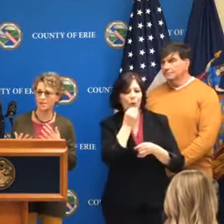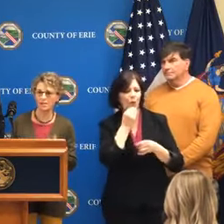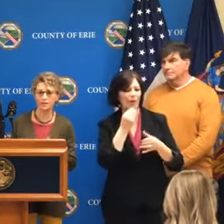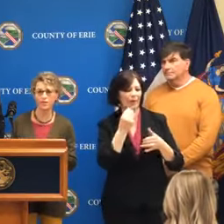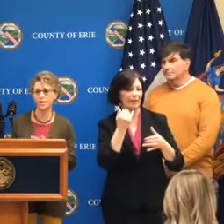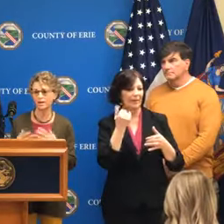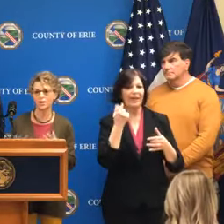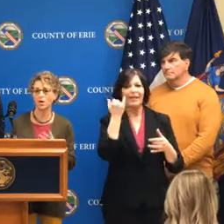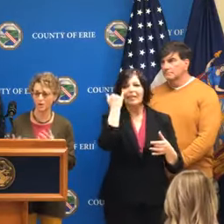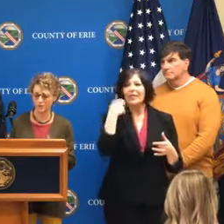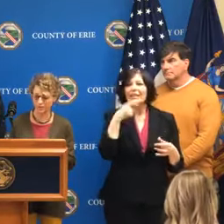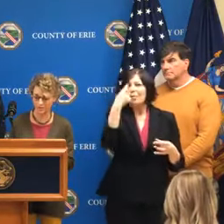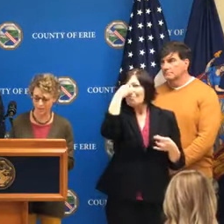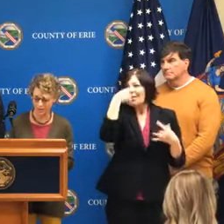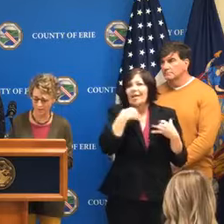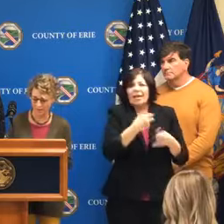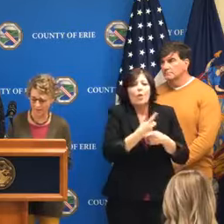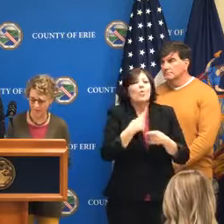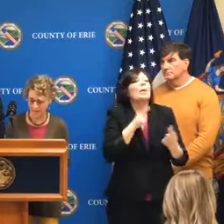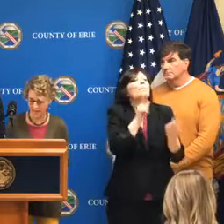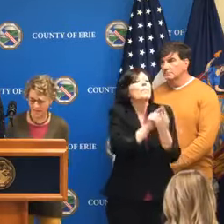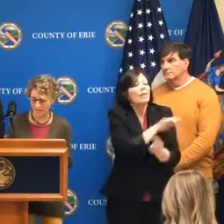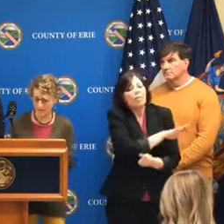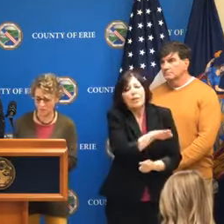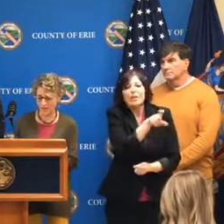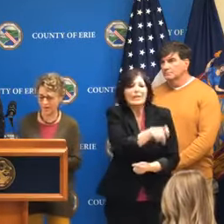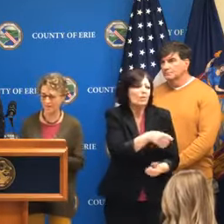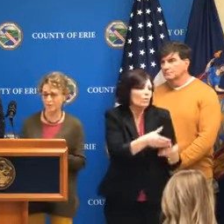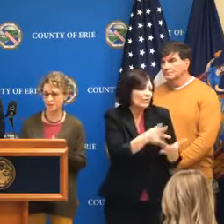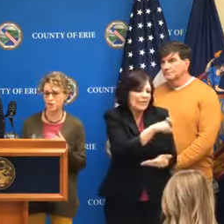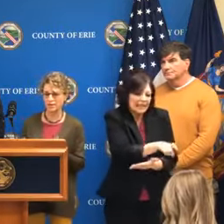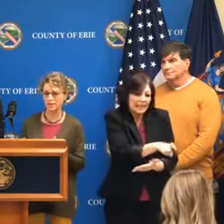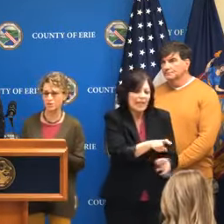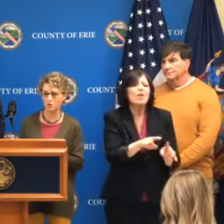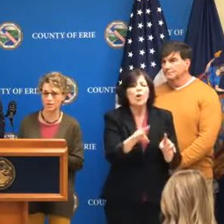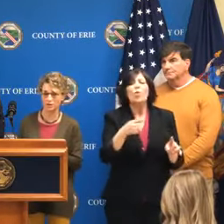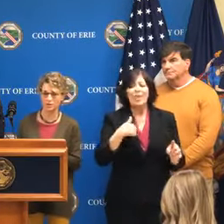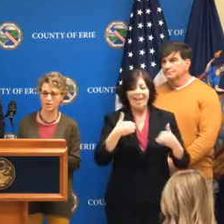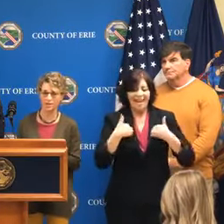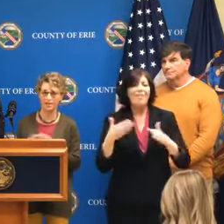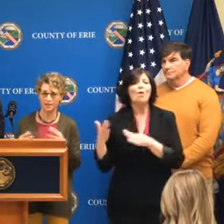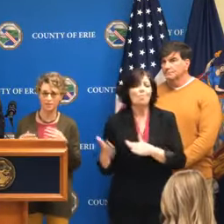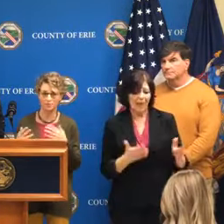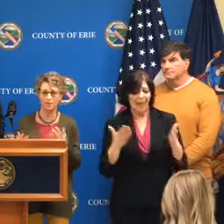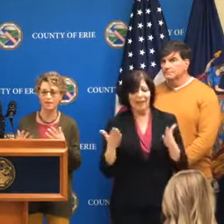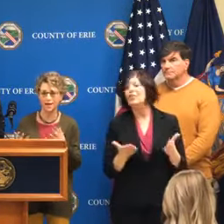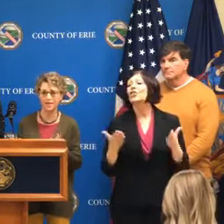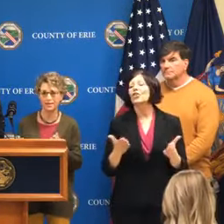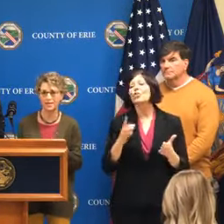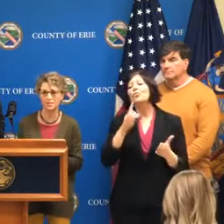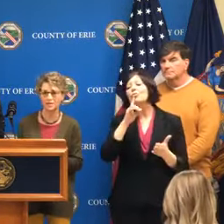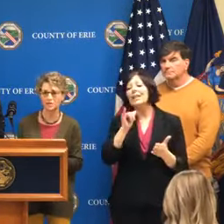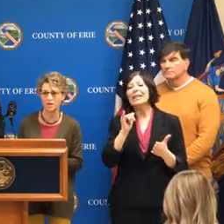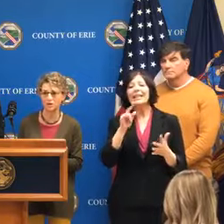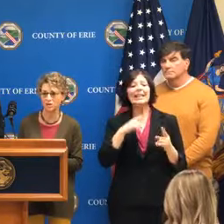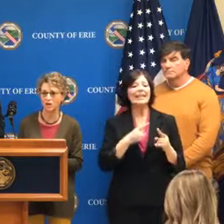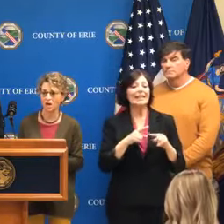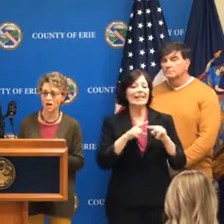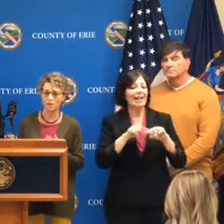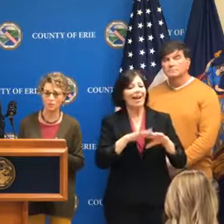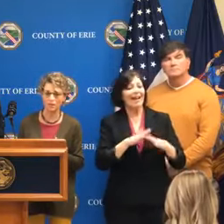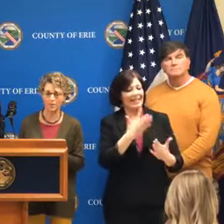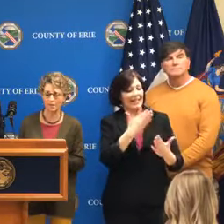any mental health care, all their needs are being met. And so we have an aggressive strategy here that is really an evidence-based